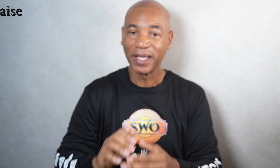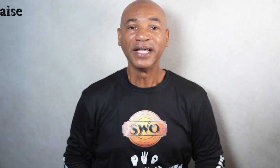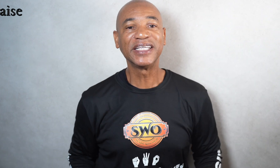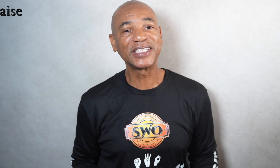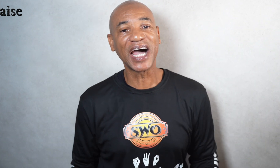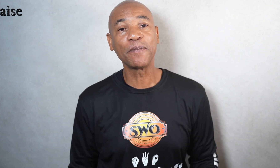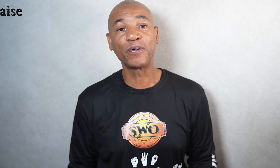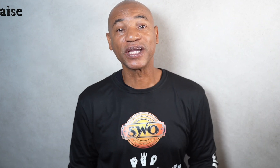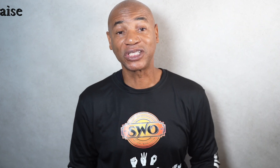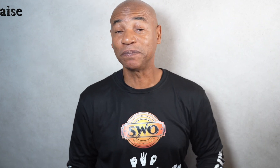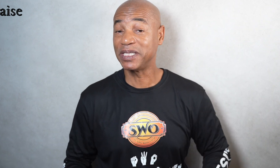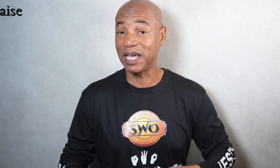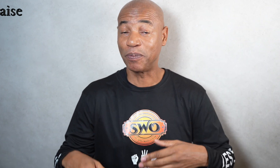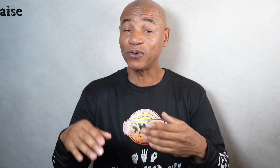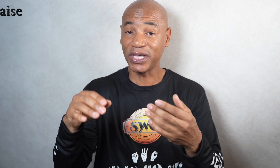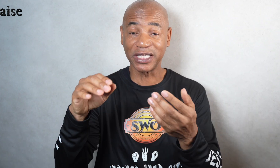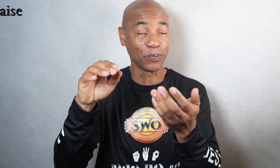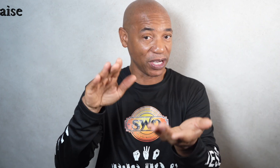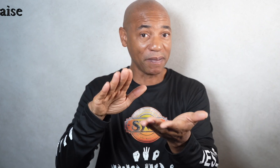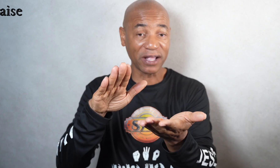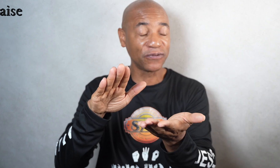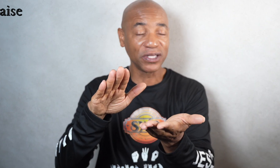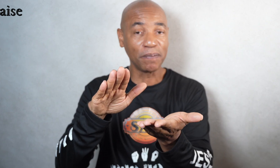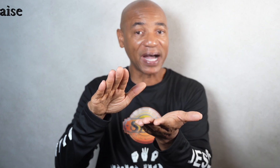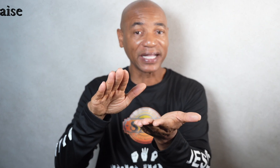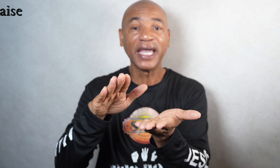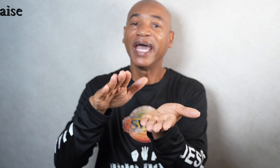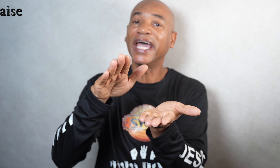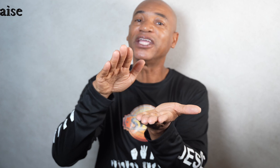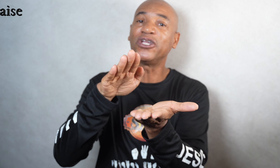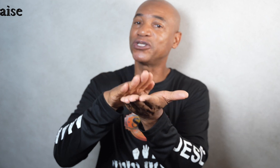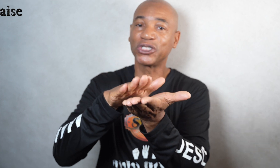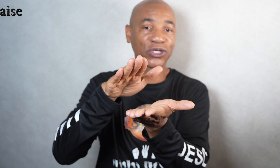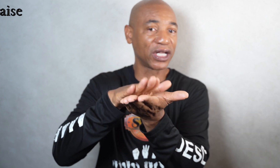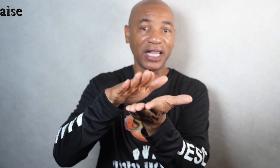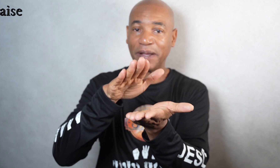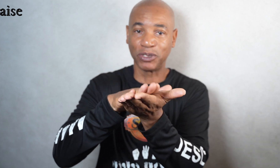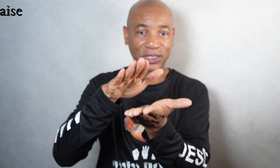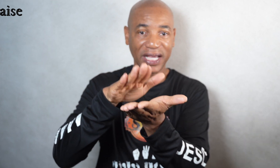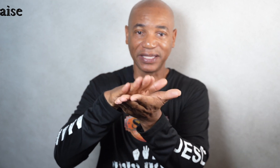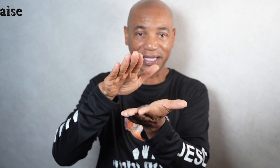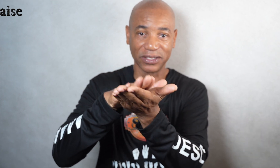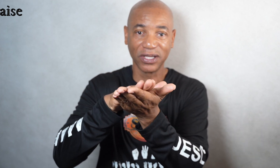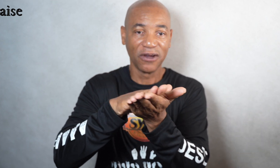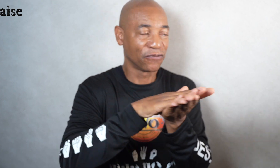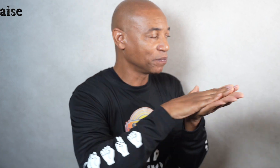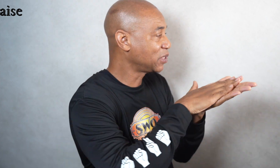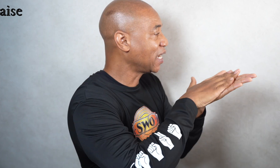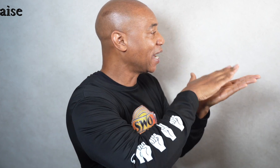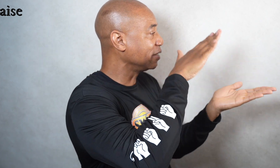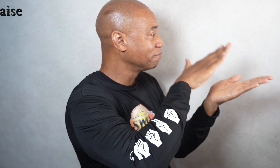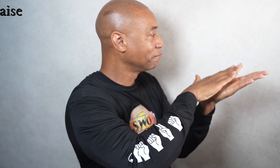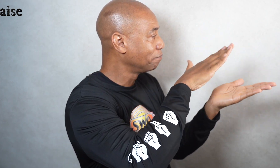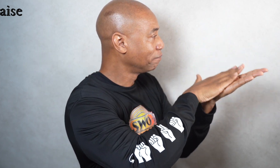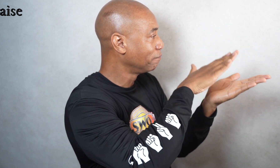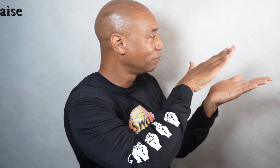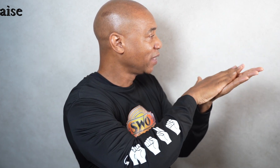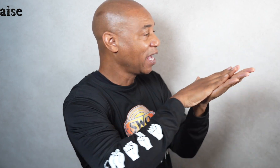To sign praise, simply take both hands, bring them out in front of the body, and then you're just going to clap just like this. From the side. And